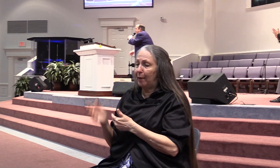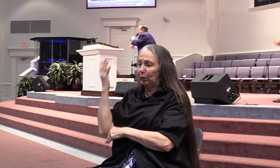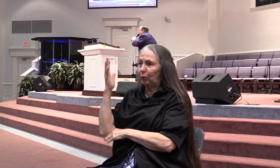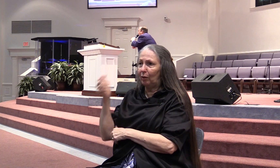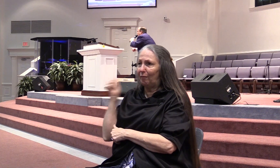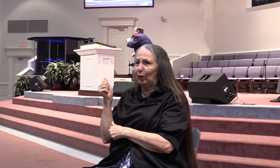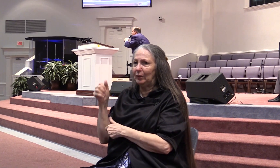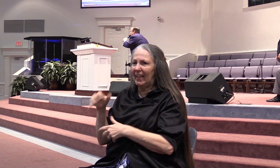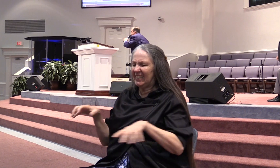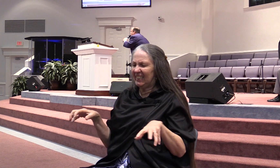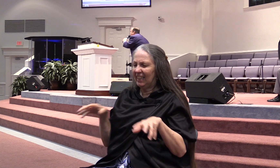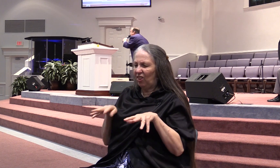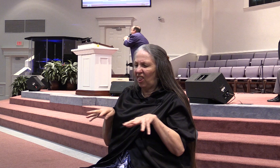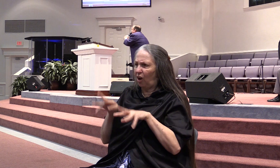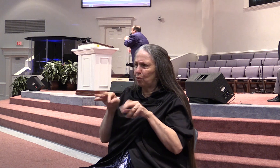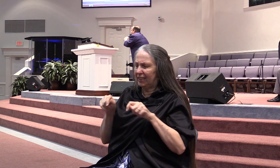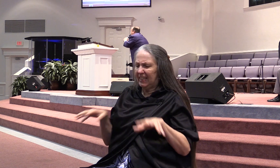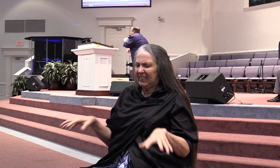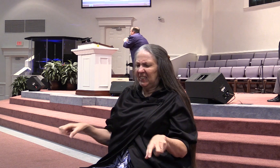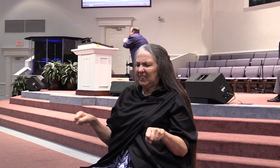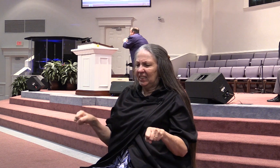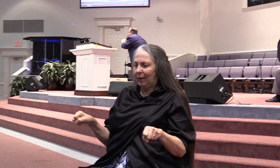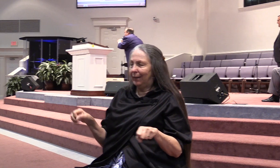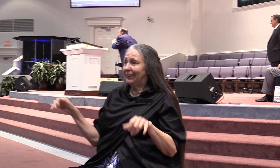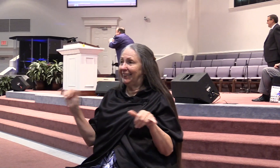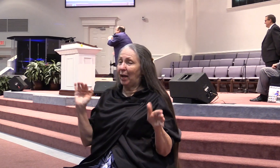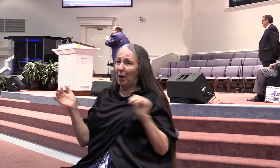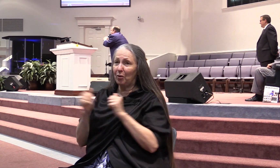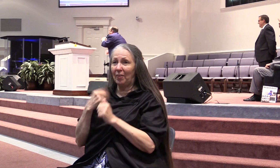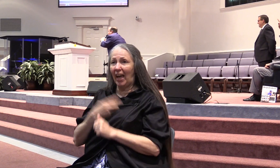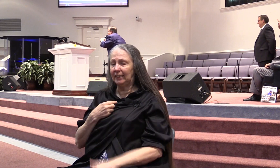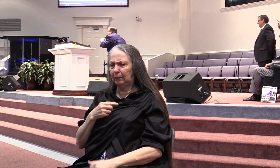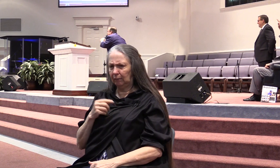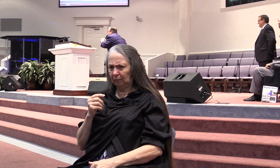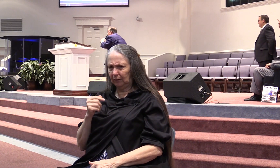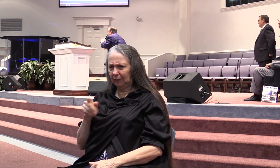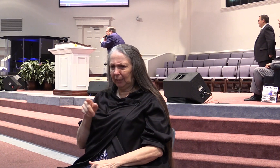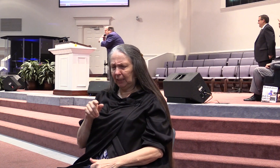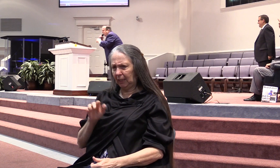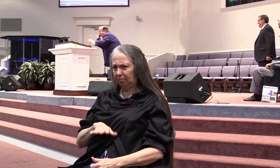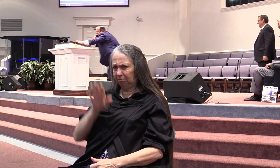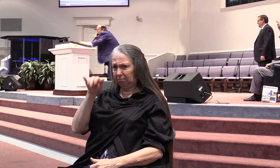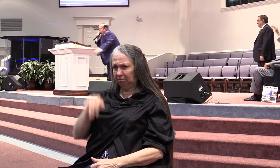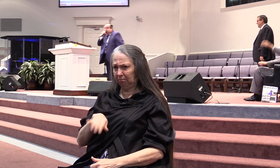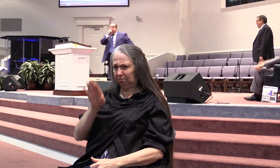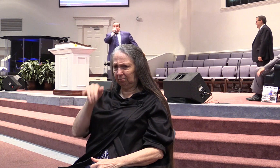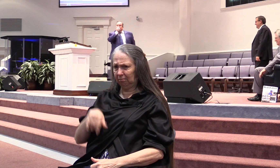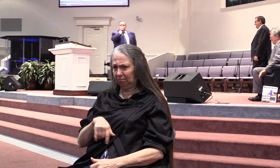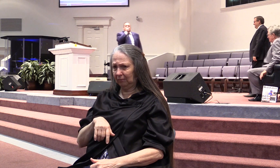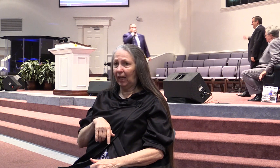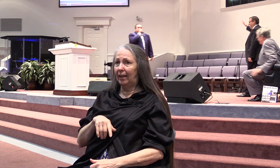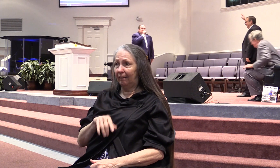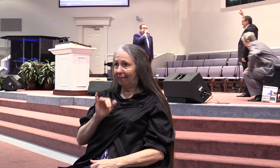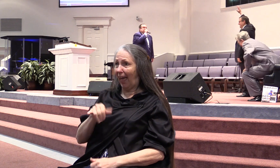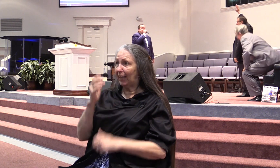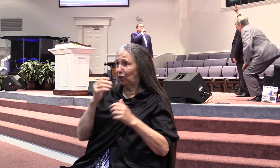He said they held on to them when they didn't move. They held on to them when they didn't look right. They held on to them when they didn't show any signs of life. And he said, sure